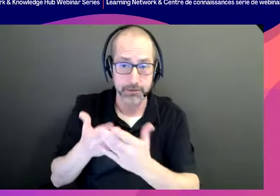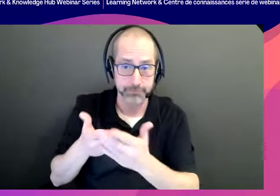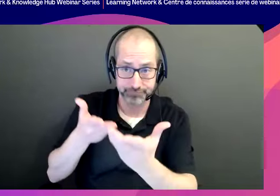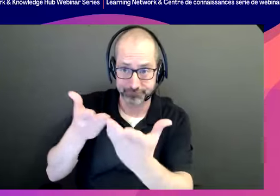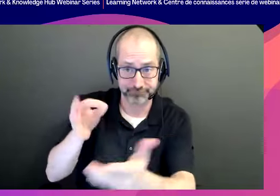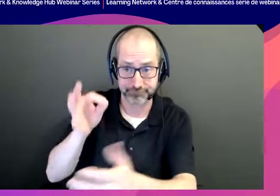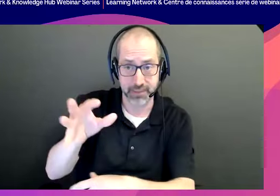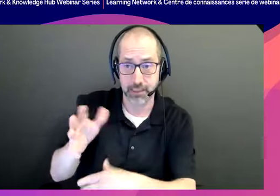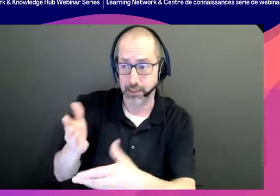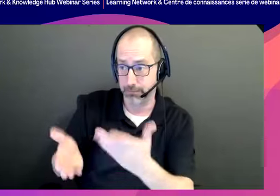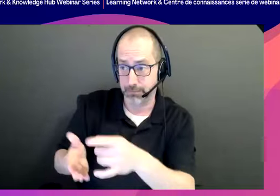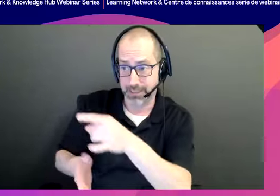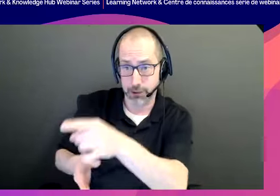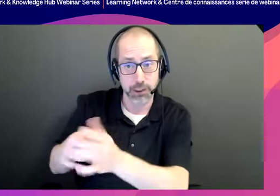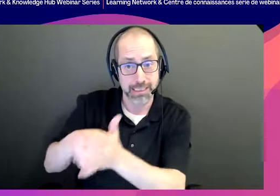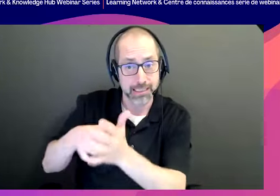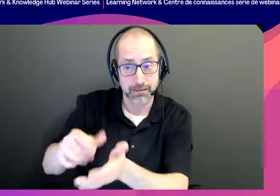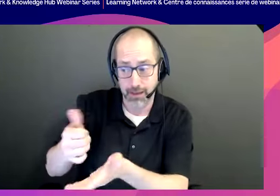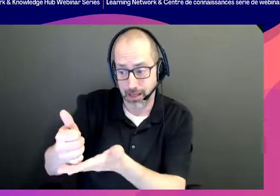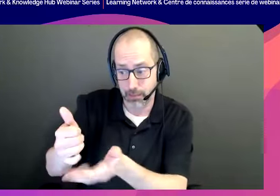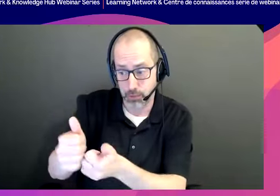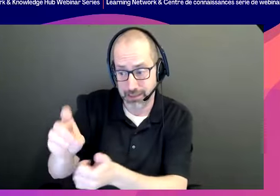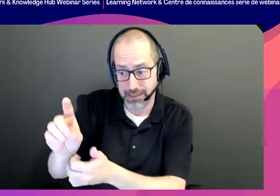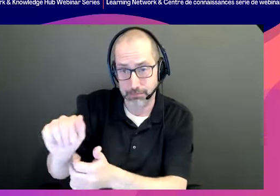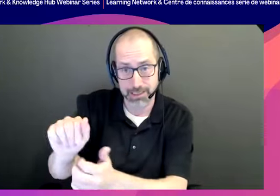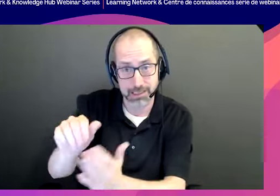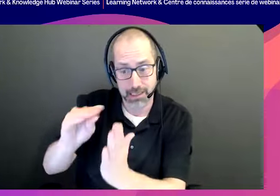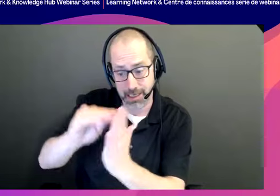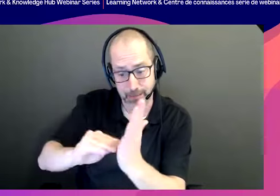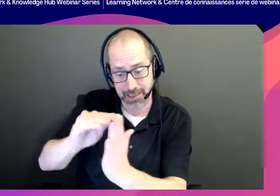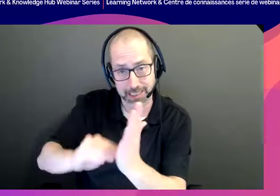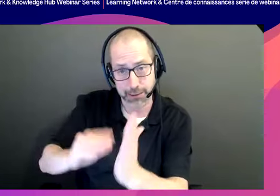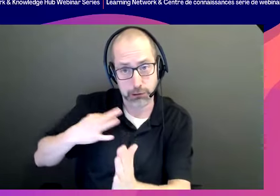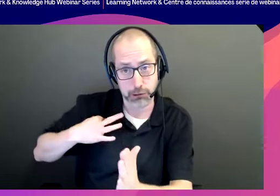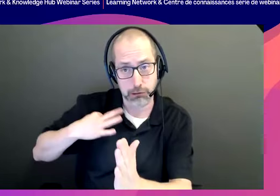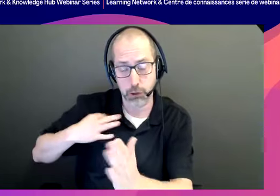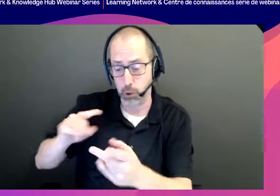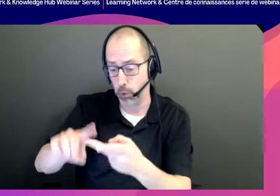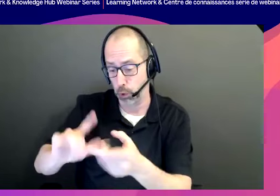a disability application or a medical note to get her job back.